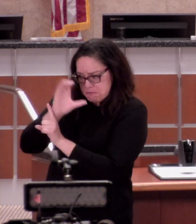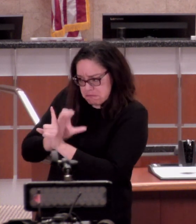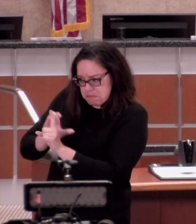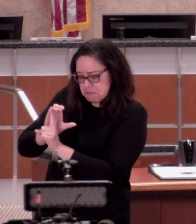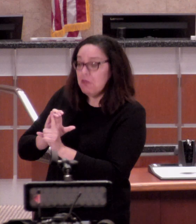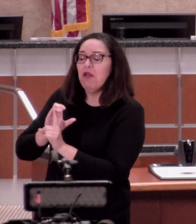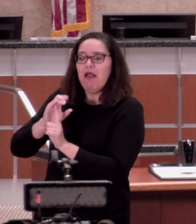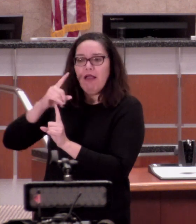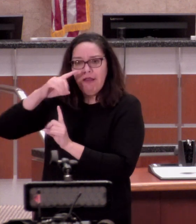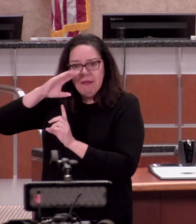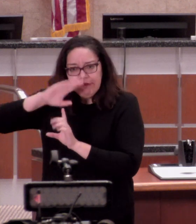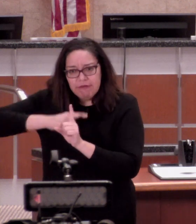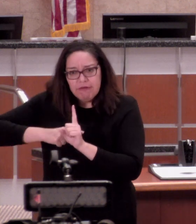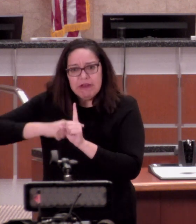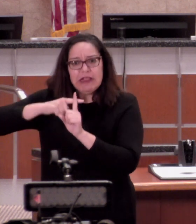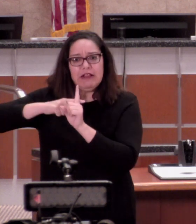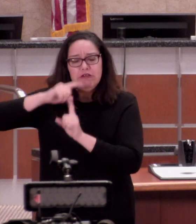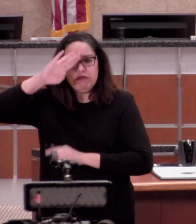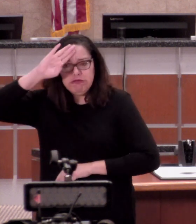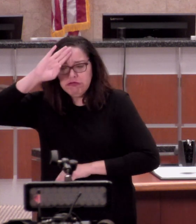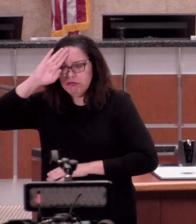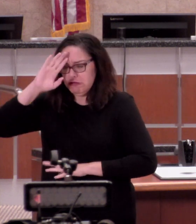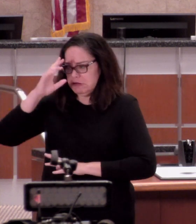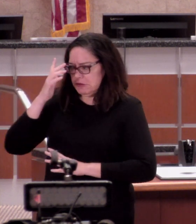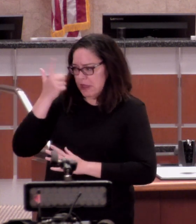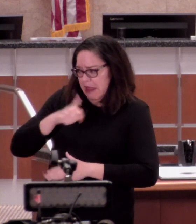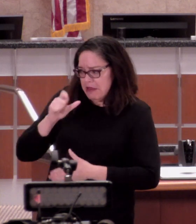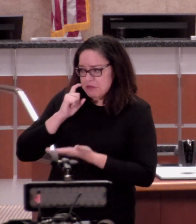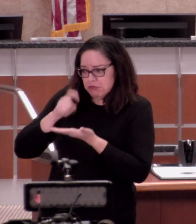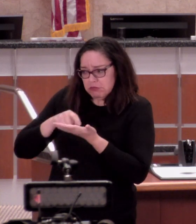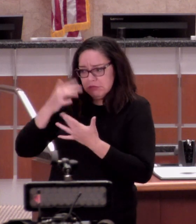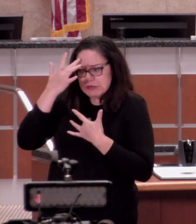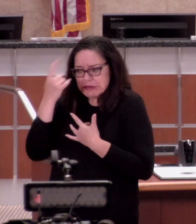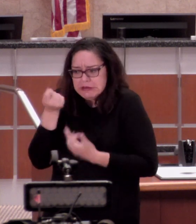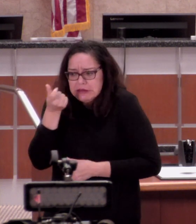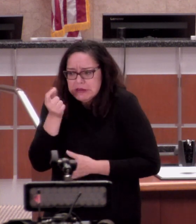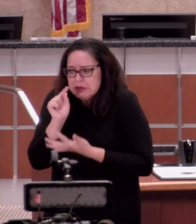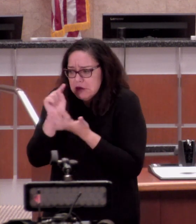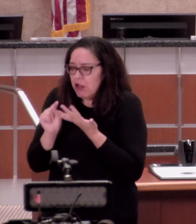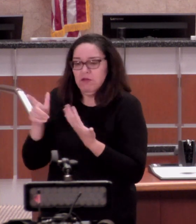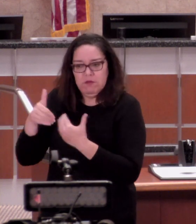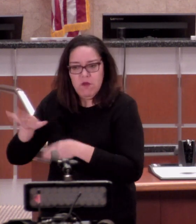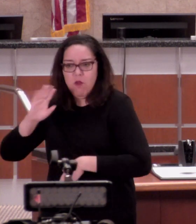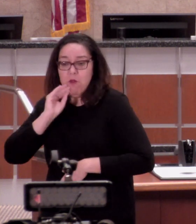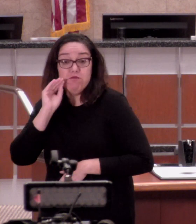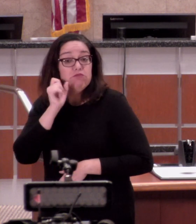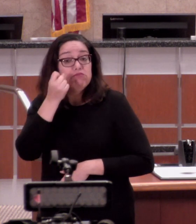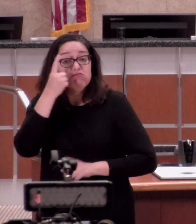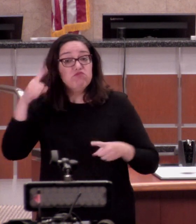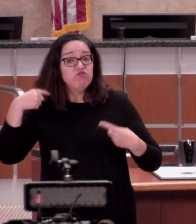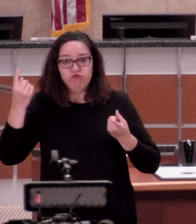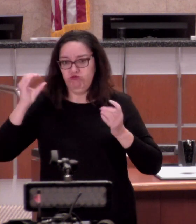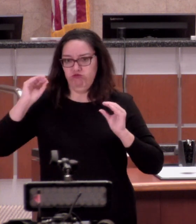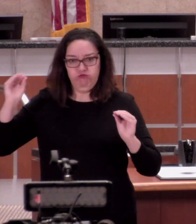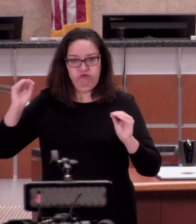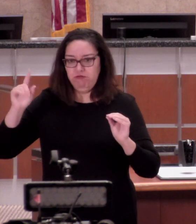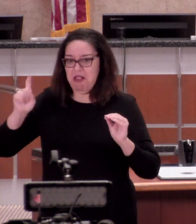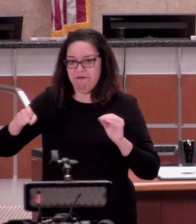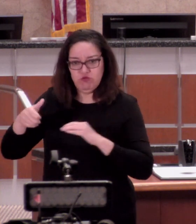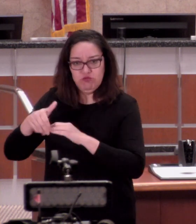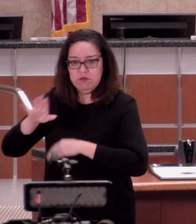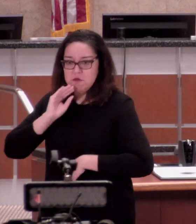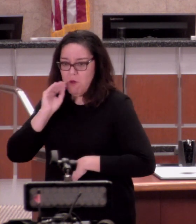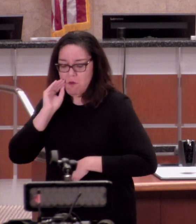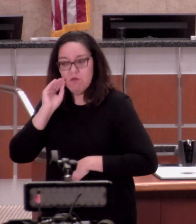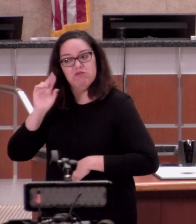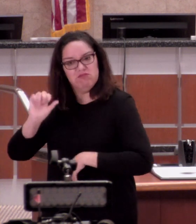is sent home. At this time, no one has been sent home because of that. Employees are calling